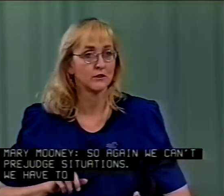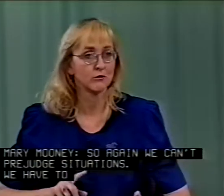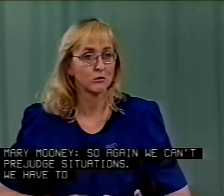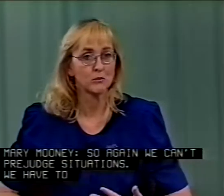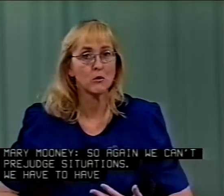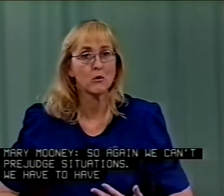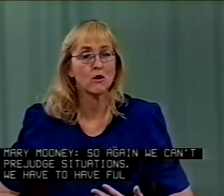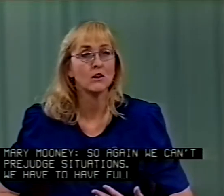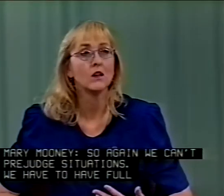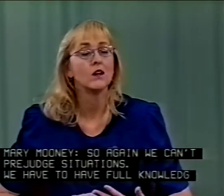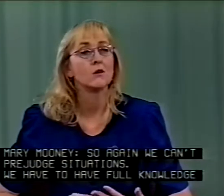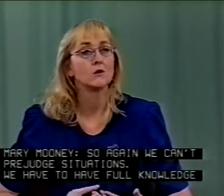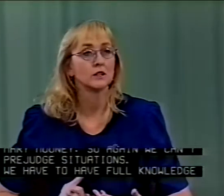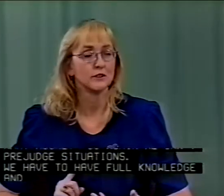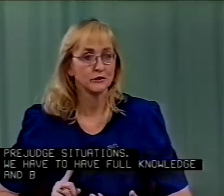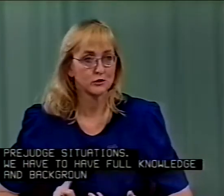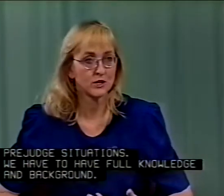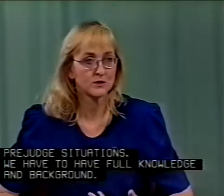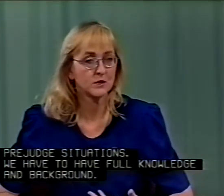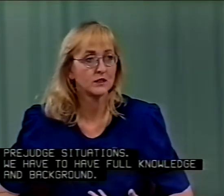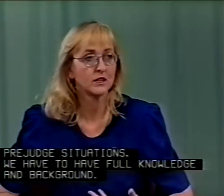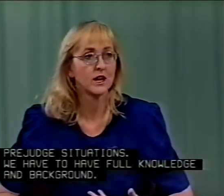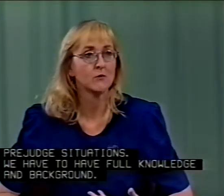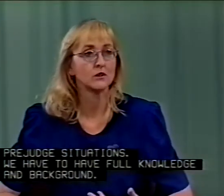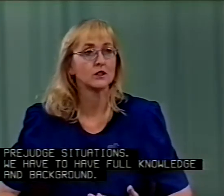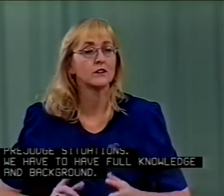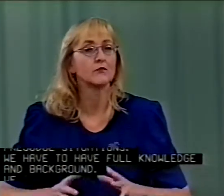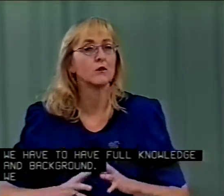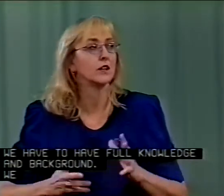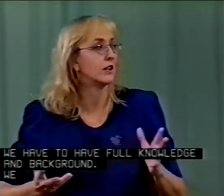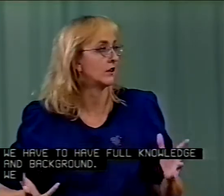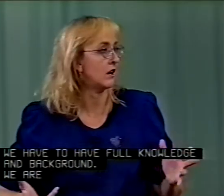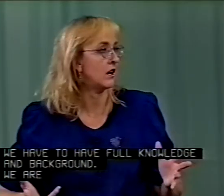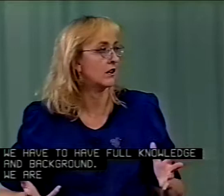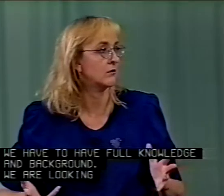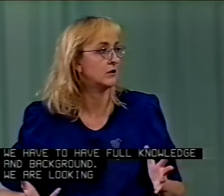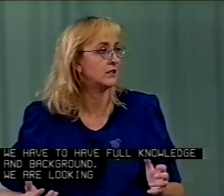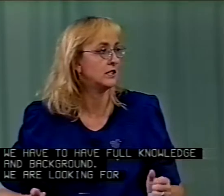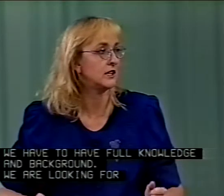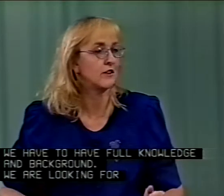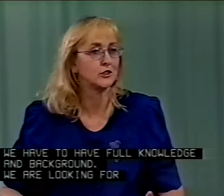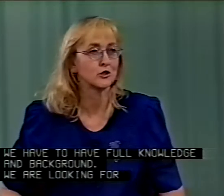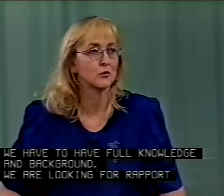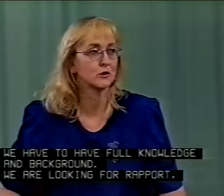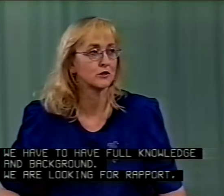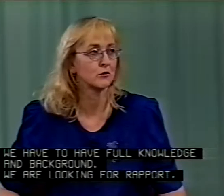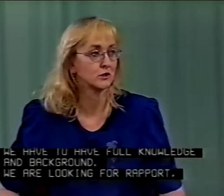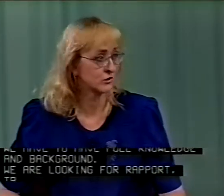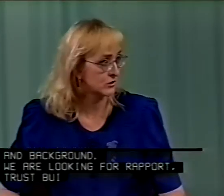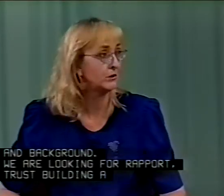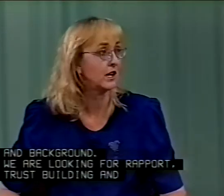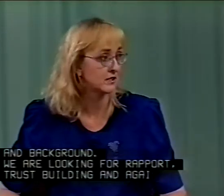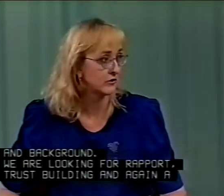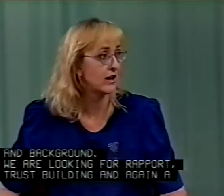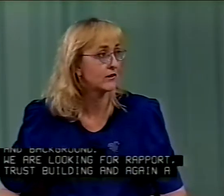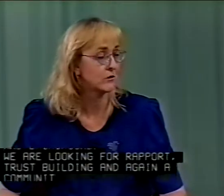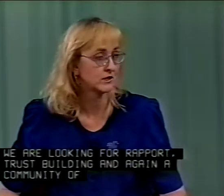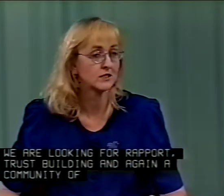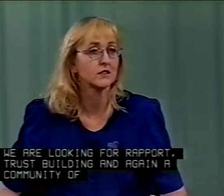for rapport. We're looking for trust building, and we're looking for, again, a community of interpreters in which there's a place for everyone's skills